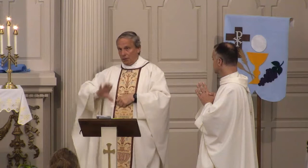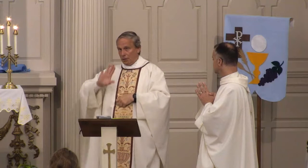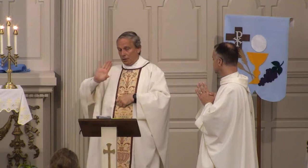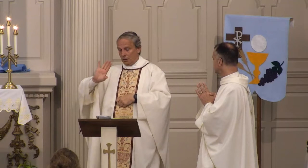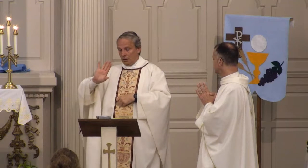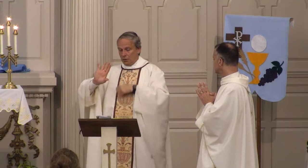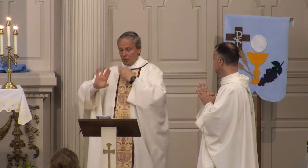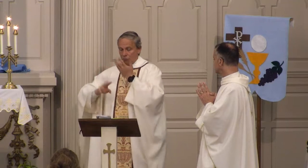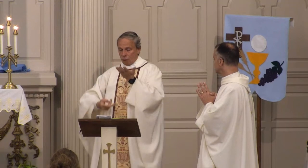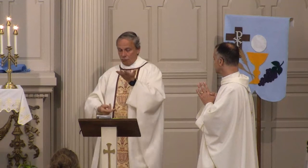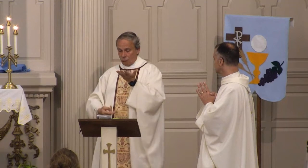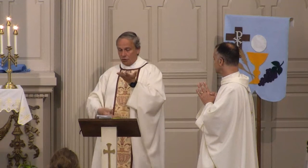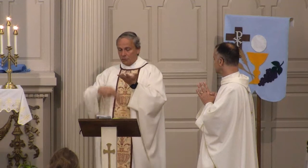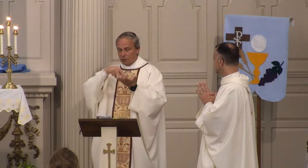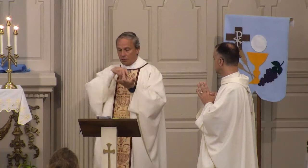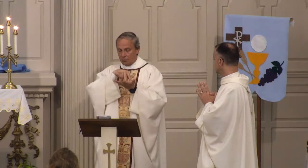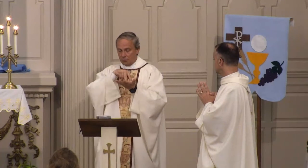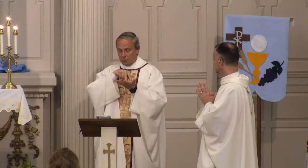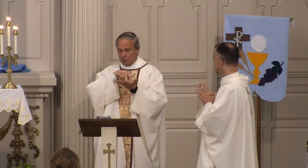resurrection of Christ,